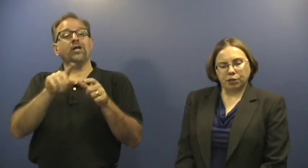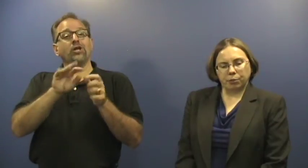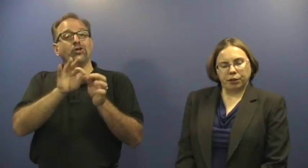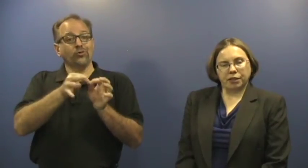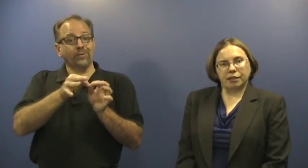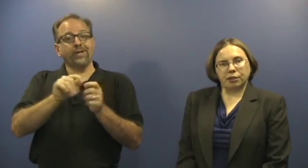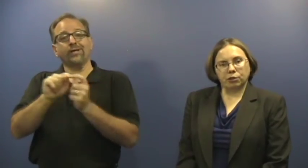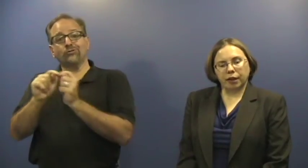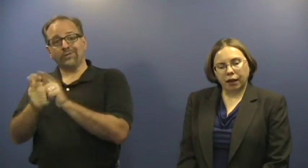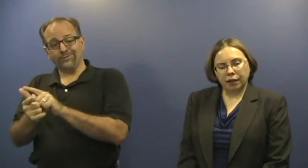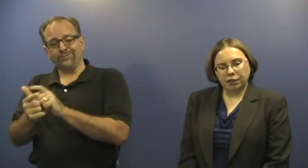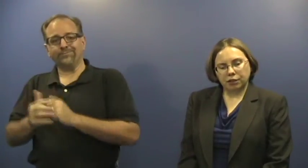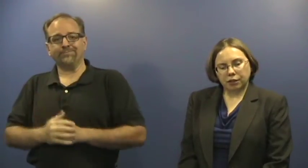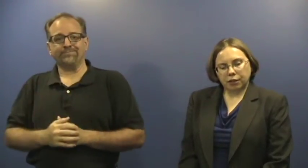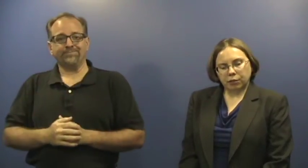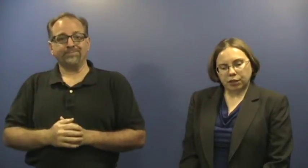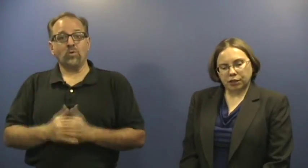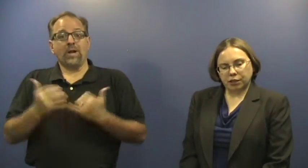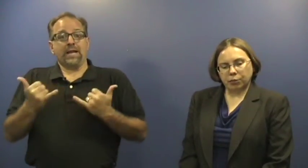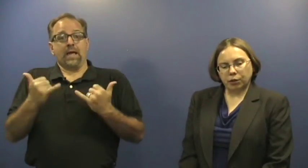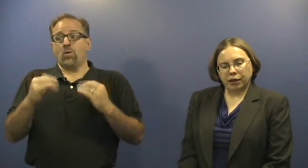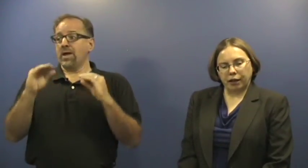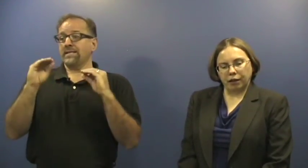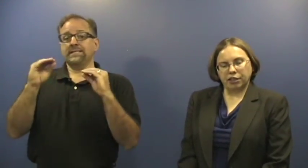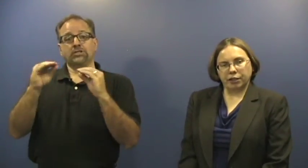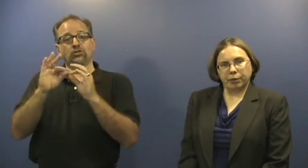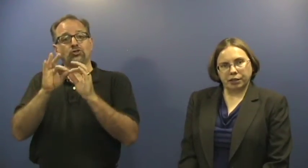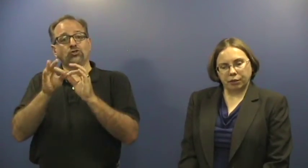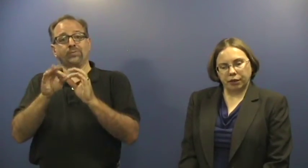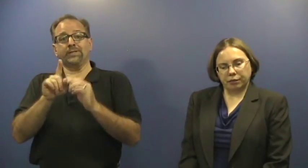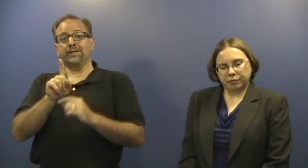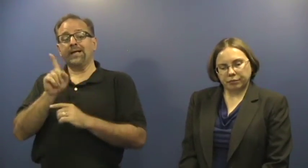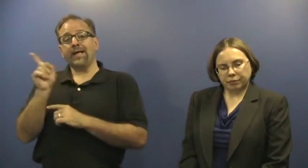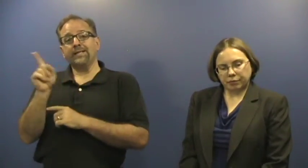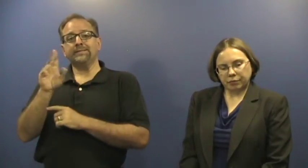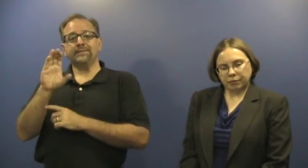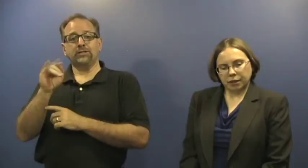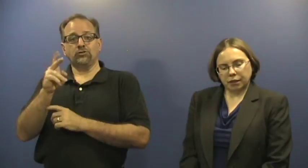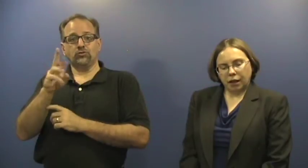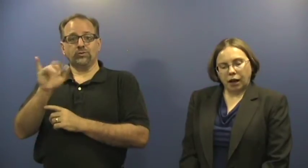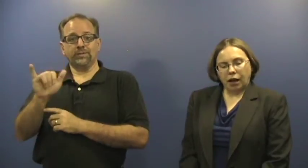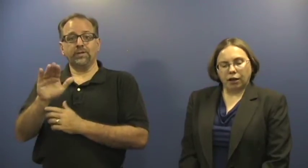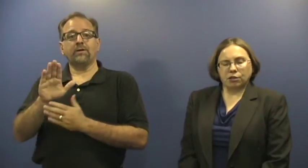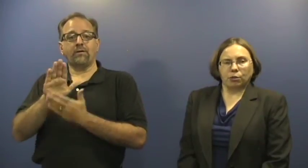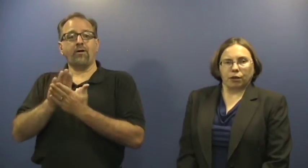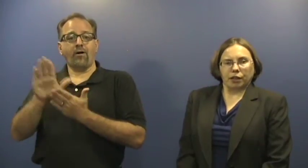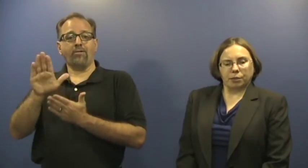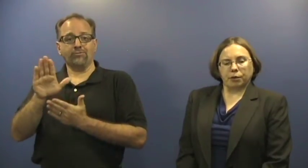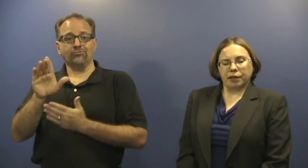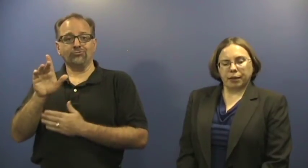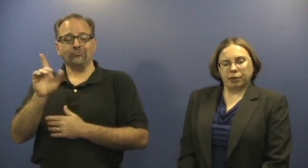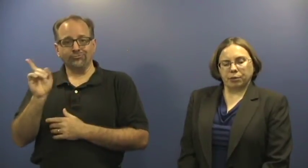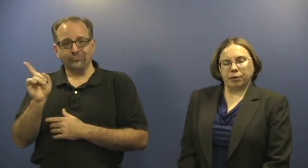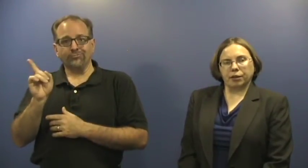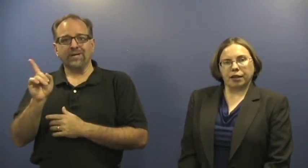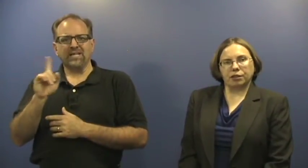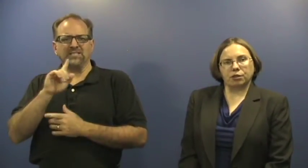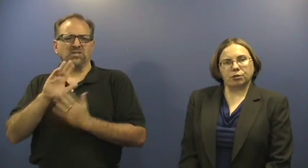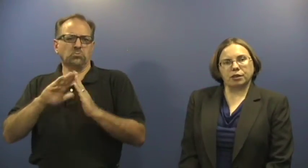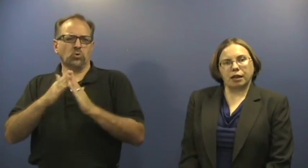interpreters at Century College, which is a community college here in Minnesota. I also work as a per diem interpreter at the Children's Hospitals